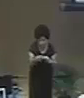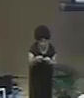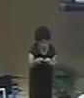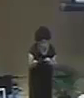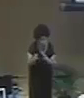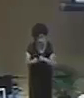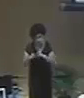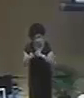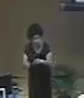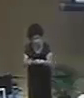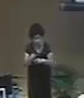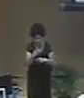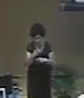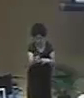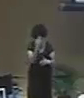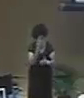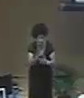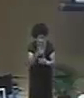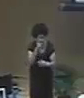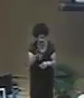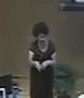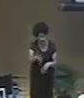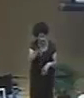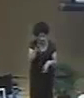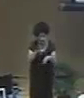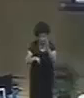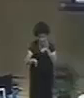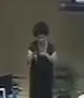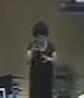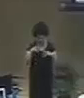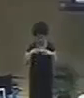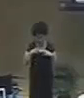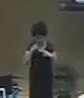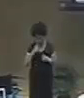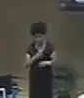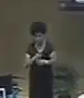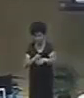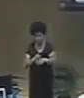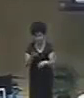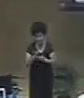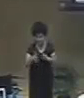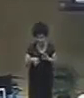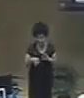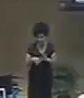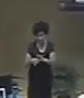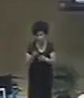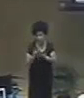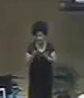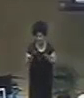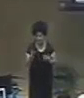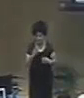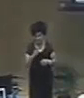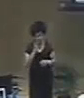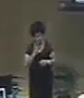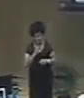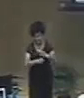and opportunities for them to engage in the discipline that they're going to be involved in. How am I going to engage as being a lawyer? How am I going to engage